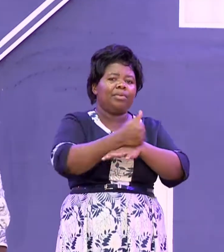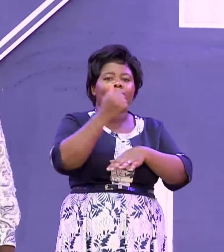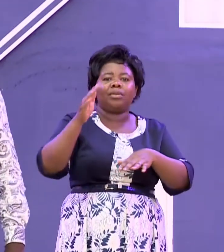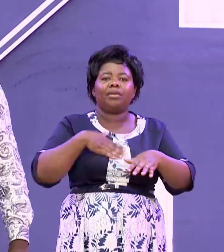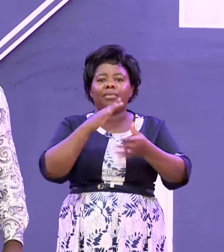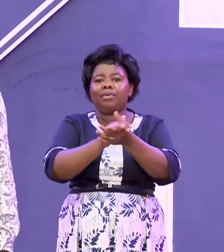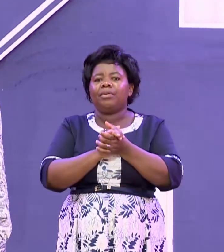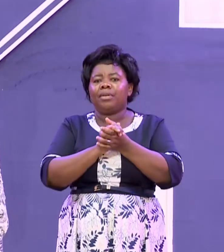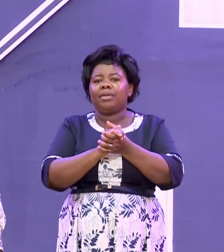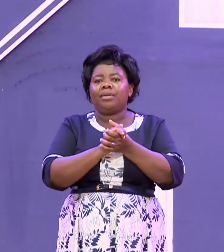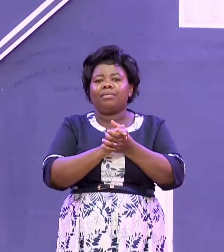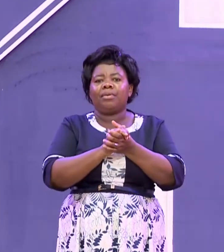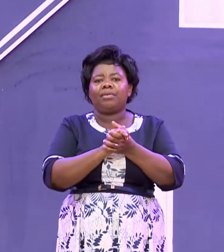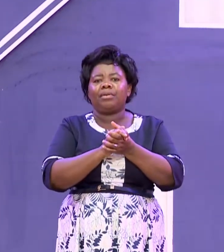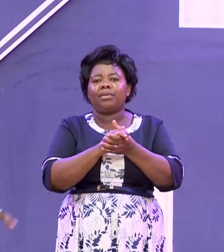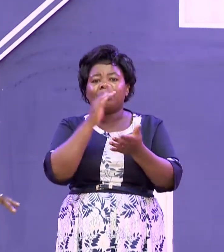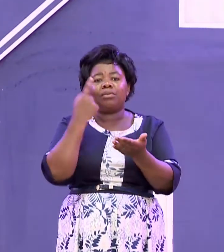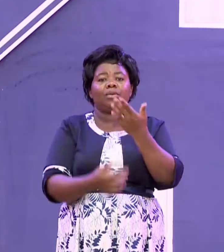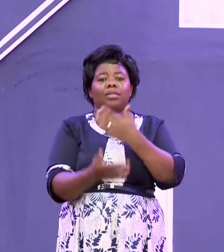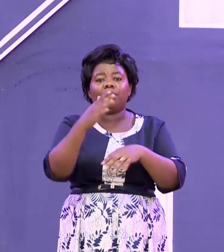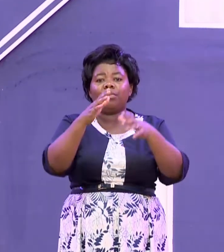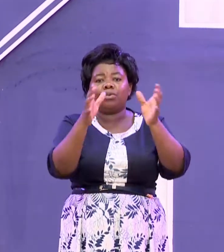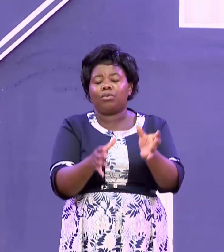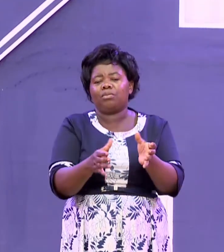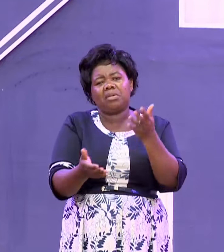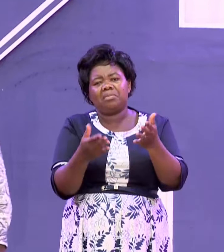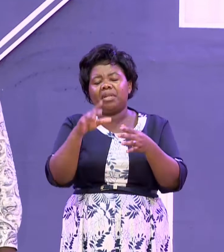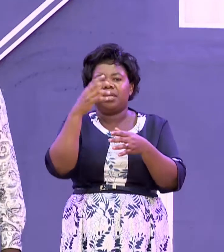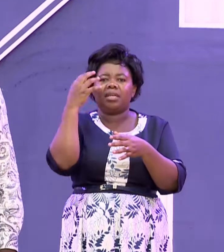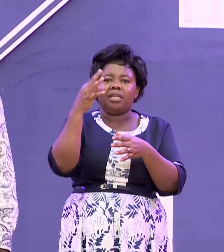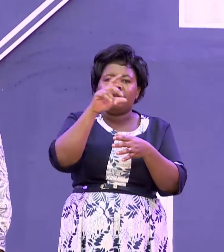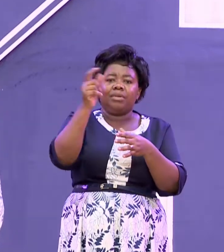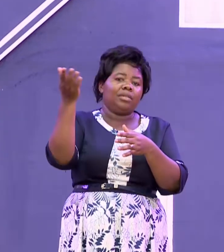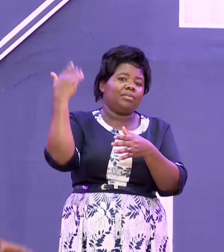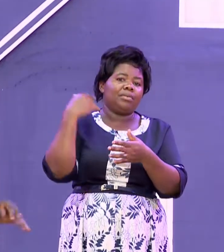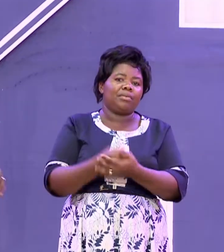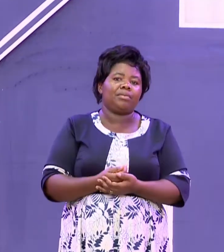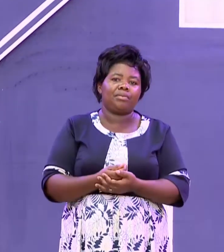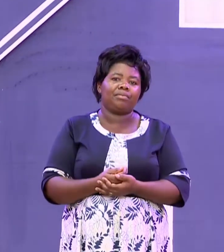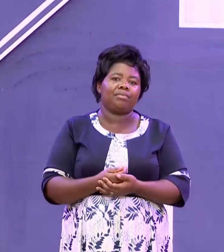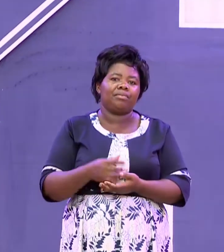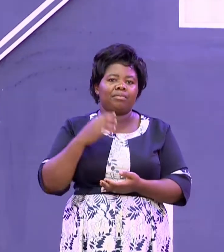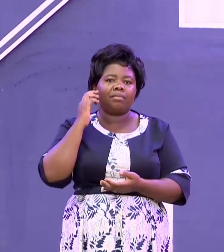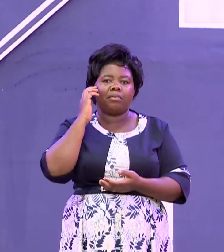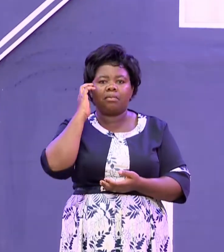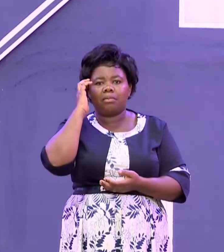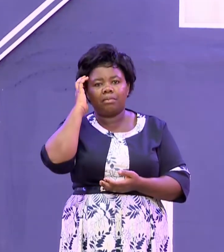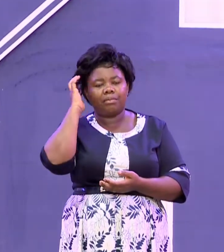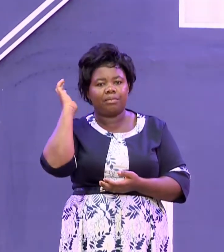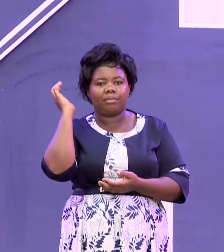And he put on my on the marriage page. We can guess that was this. About 3 weeks back. Over Bidi. Or two.